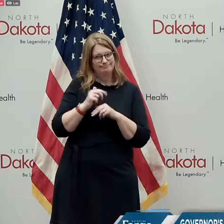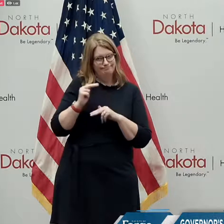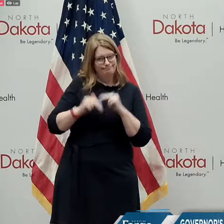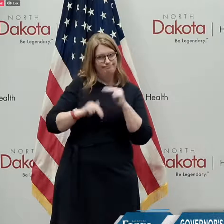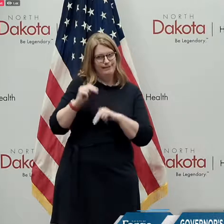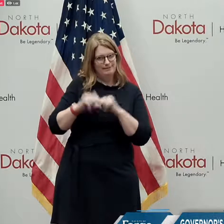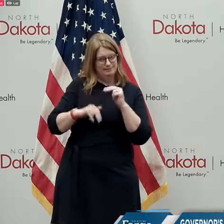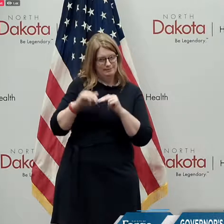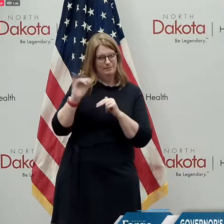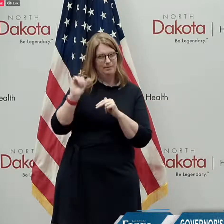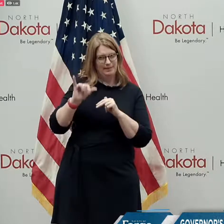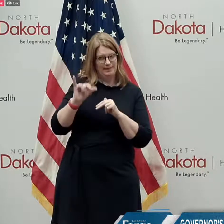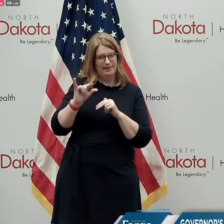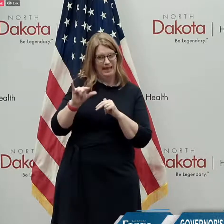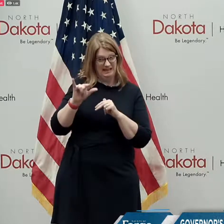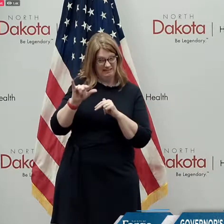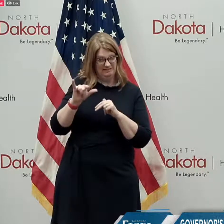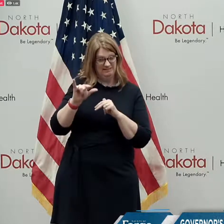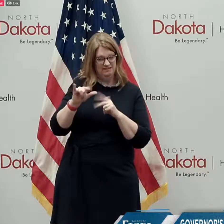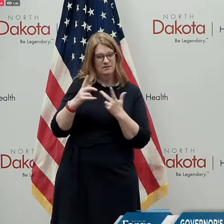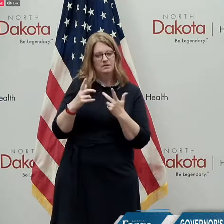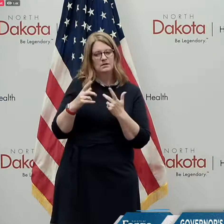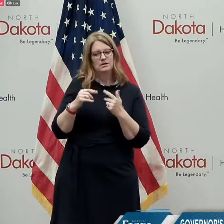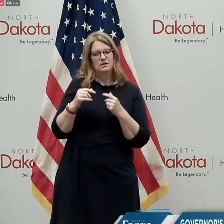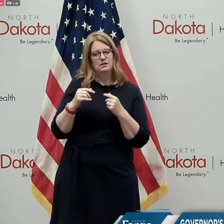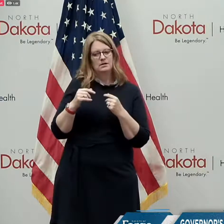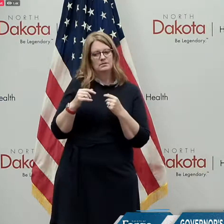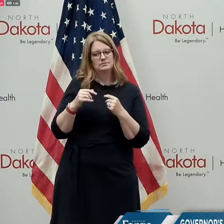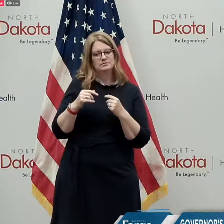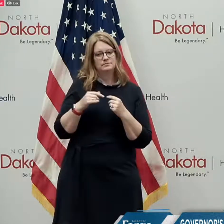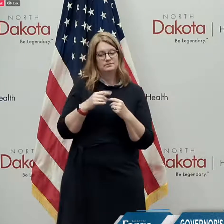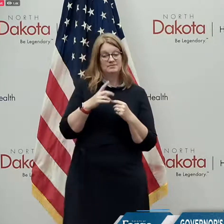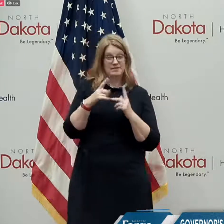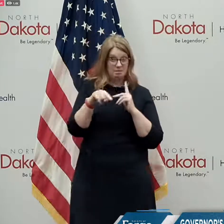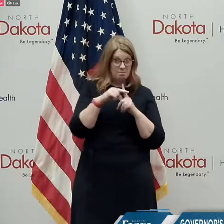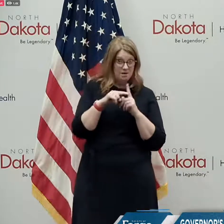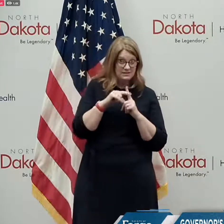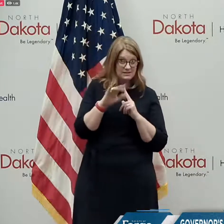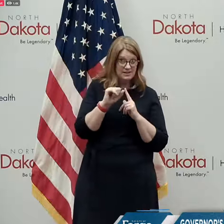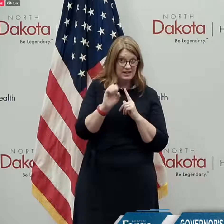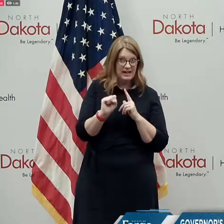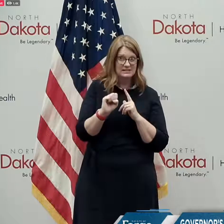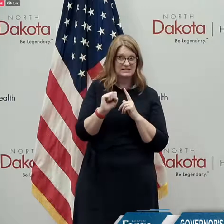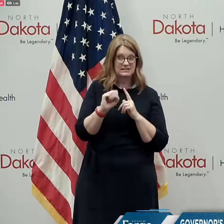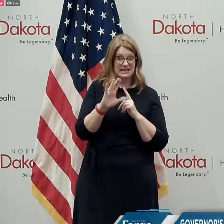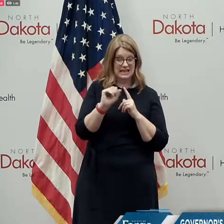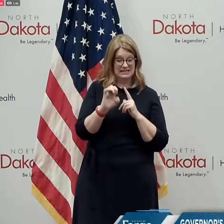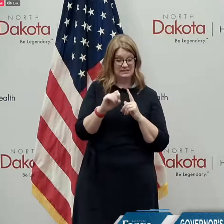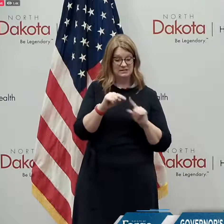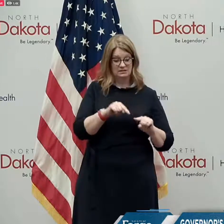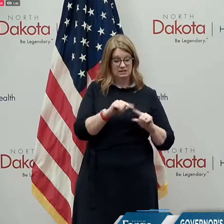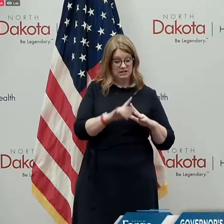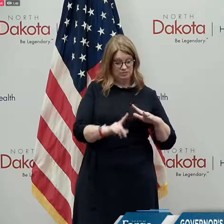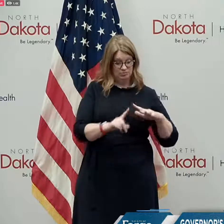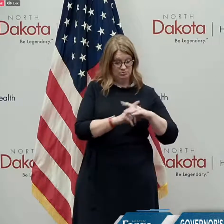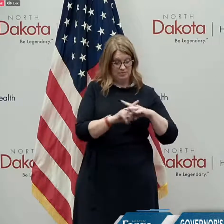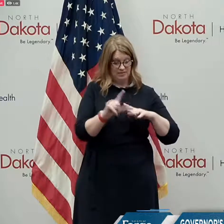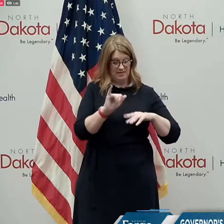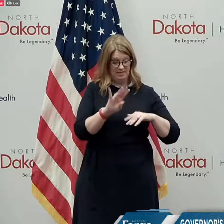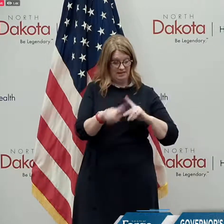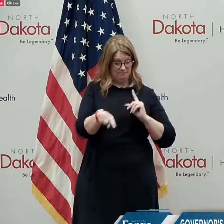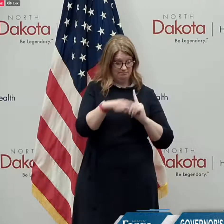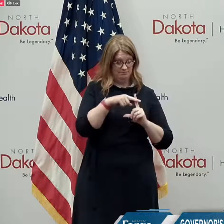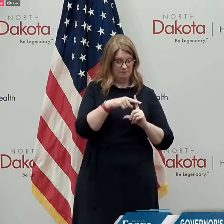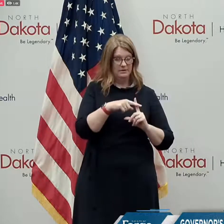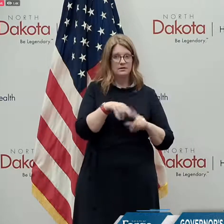the notification of a positive case happens very quickly. As soon as it's rendered at the lab, Department